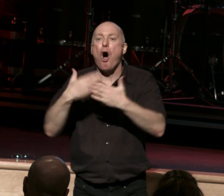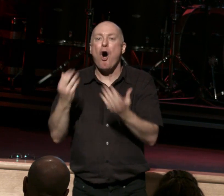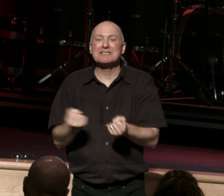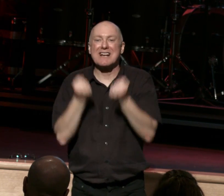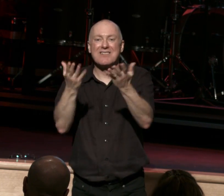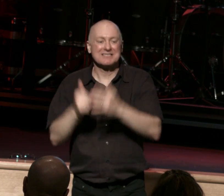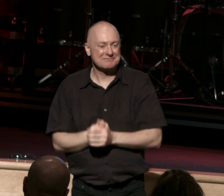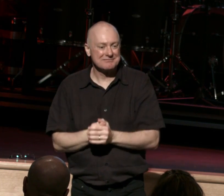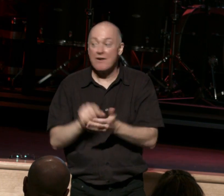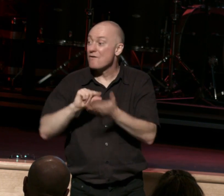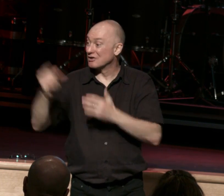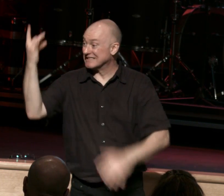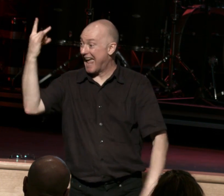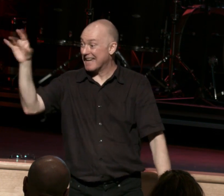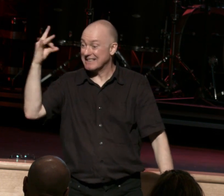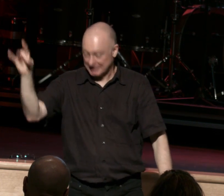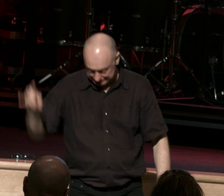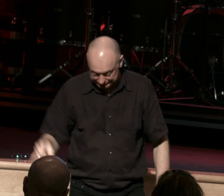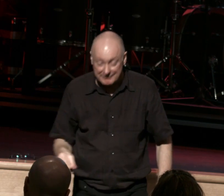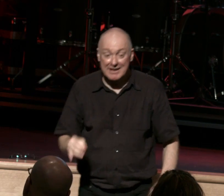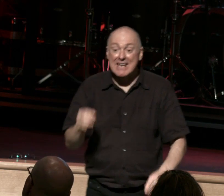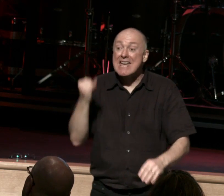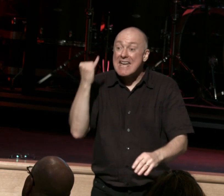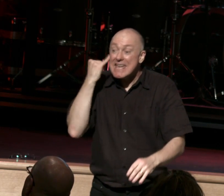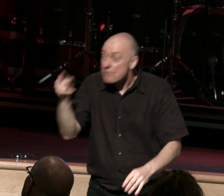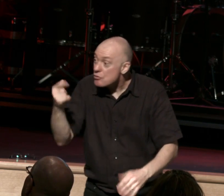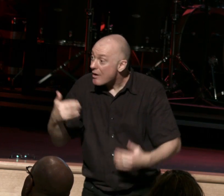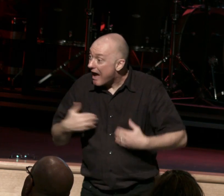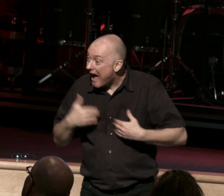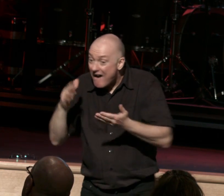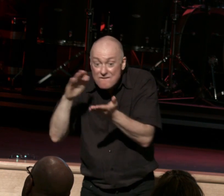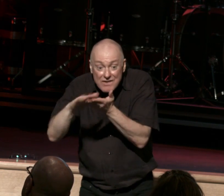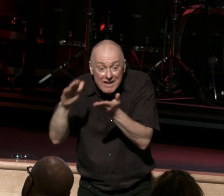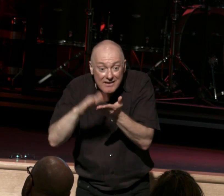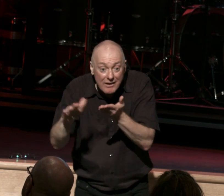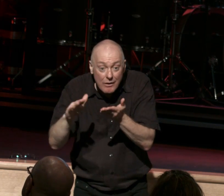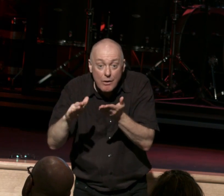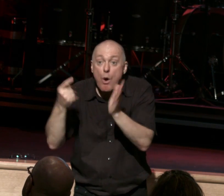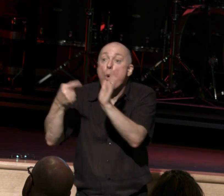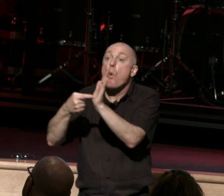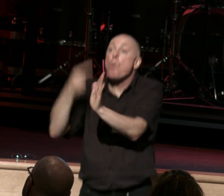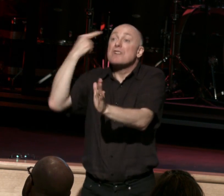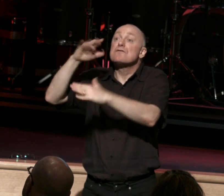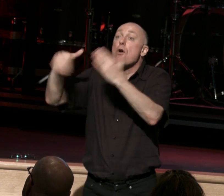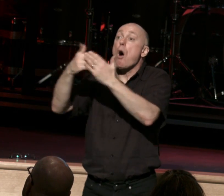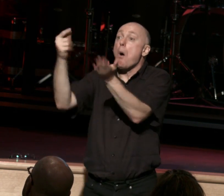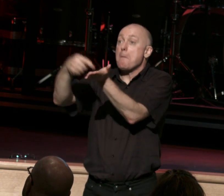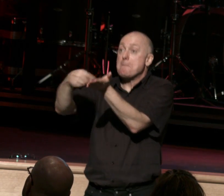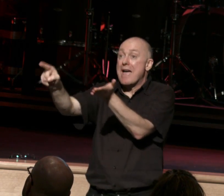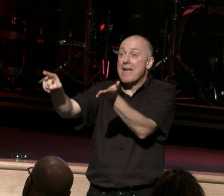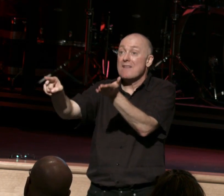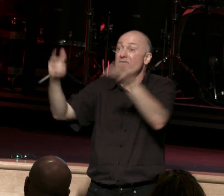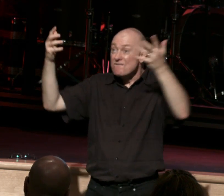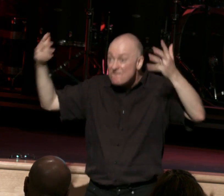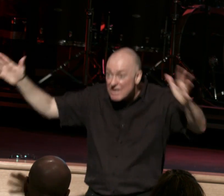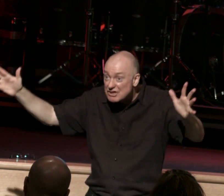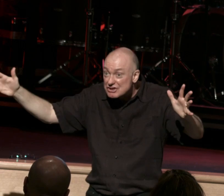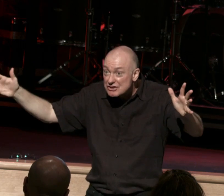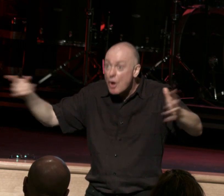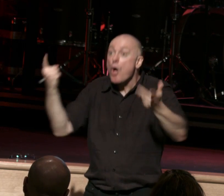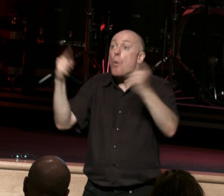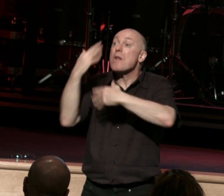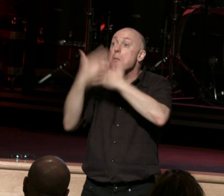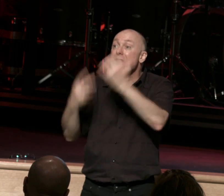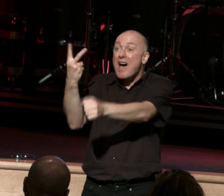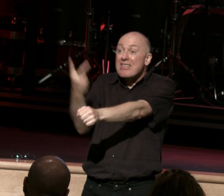all sacrifices. Look at verse 18. Where there is forgiveness of these, see the once and for all, where sin is paid, when it has been